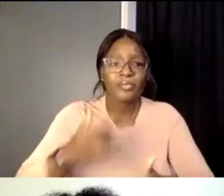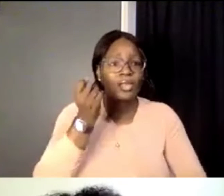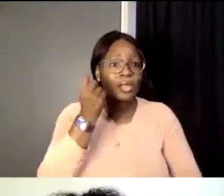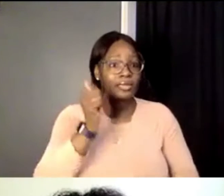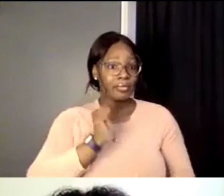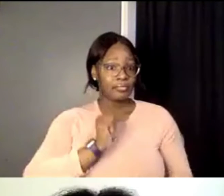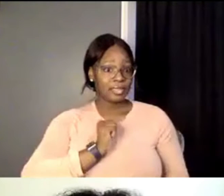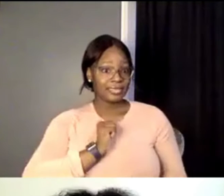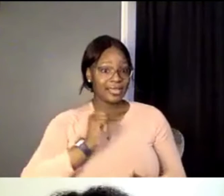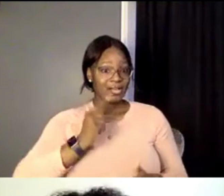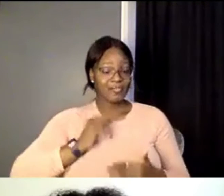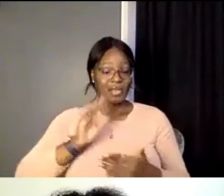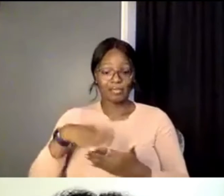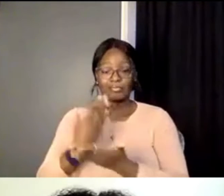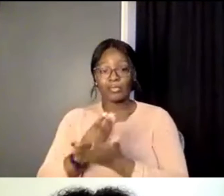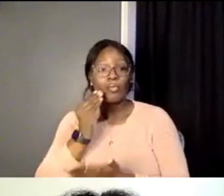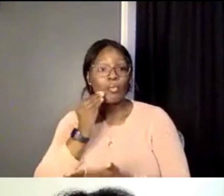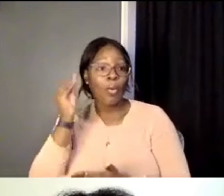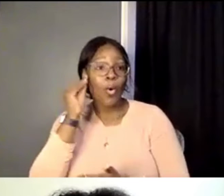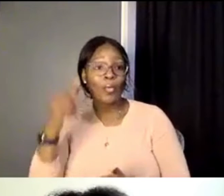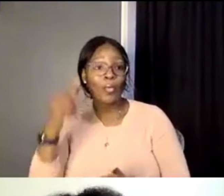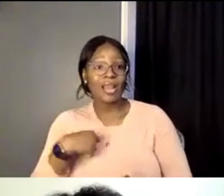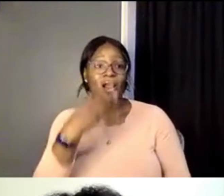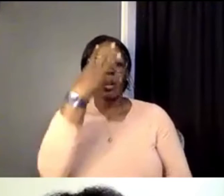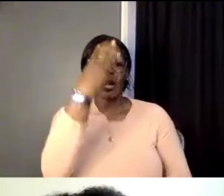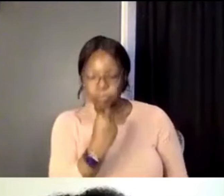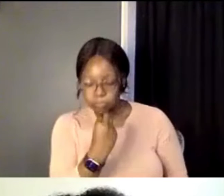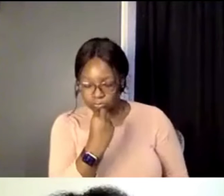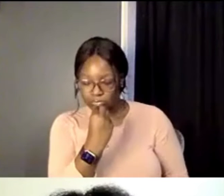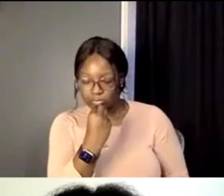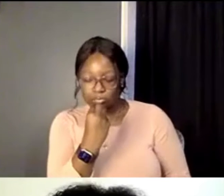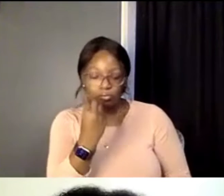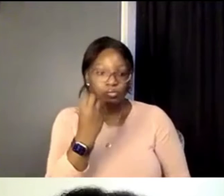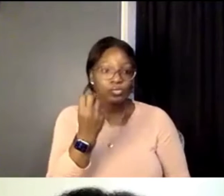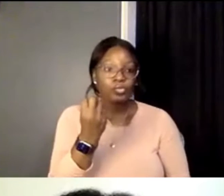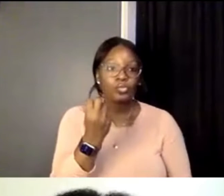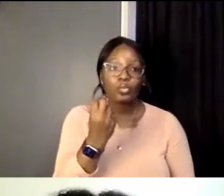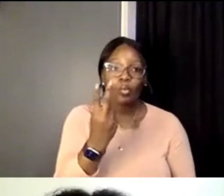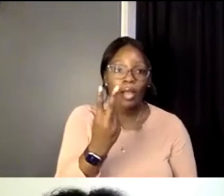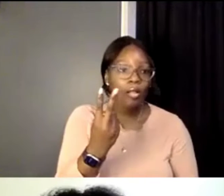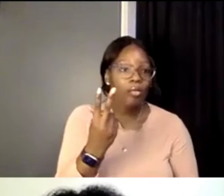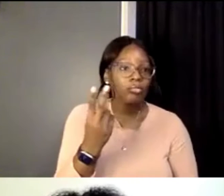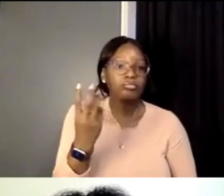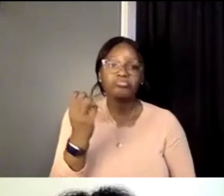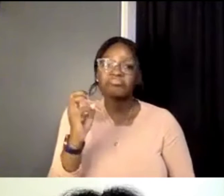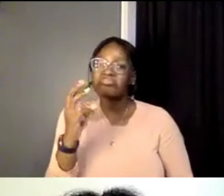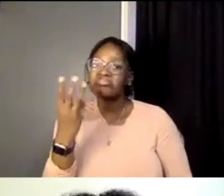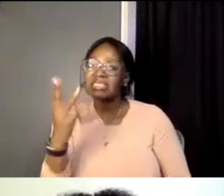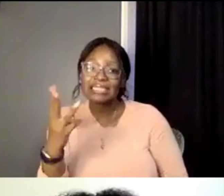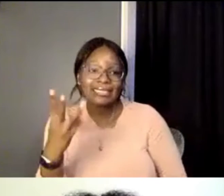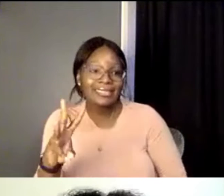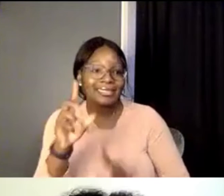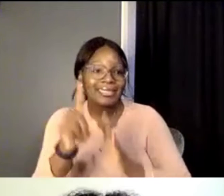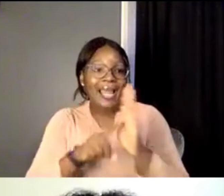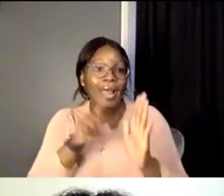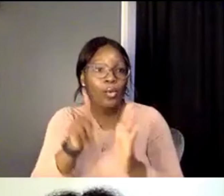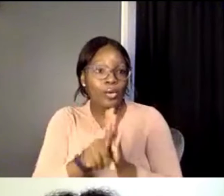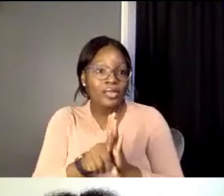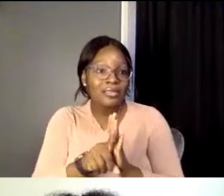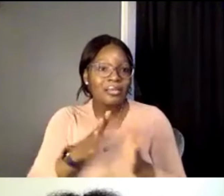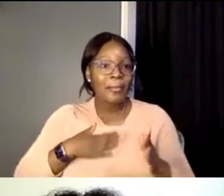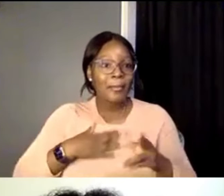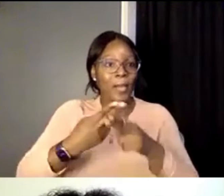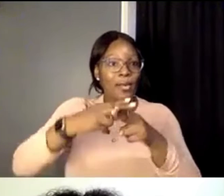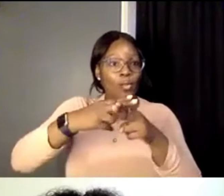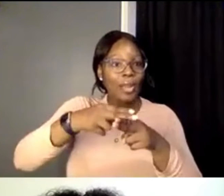where I've come home and fallen asleep immediately and slept for like 12 to 16 hours. I have lost lots of weight because I forget